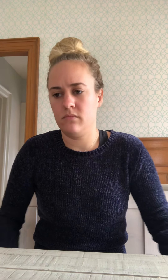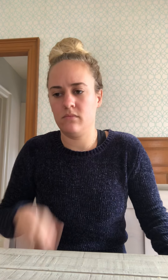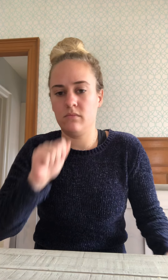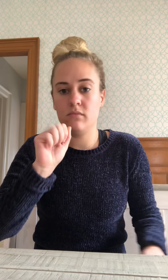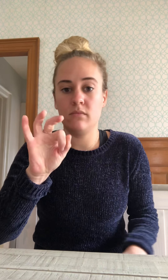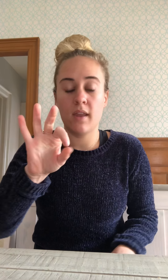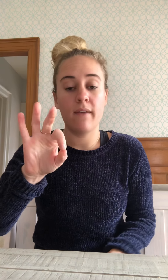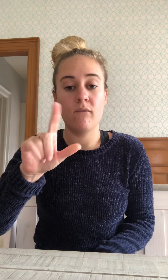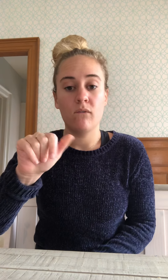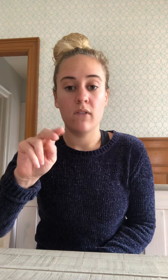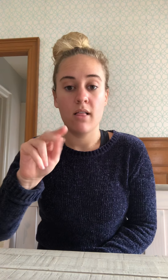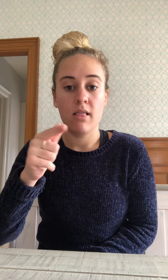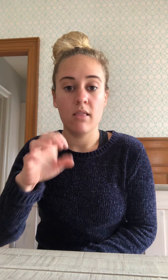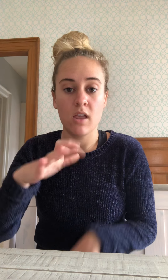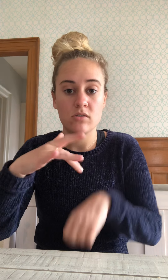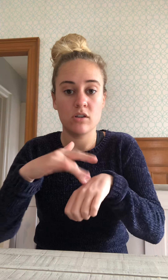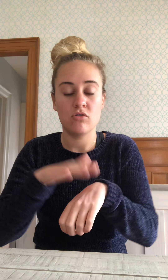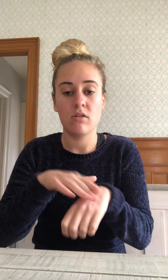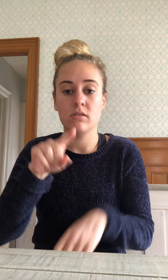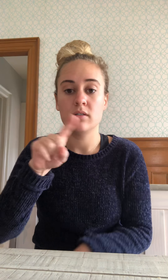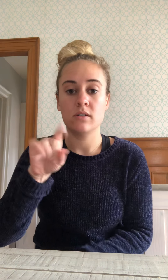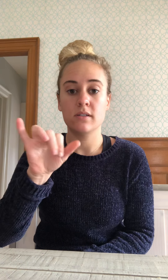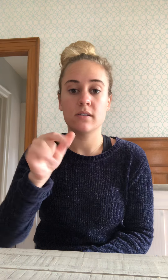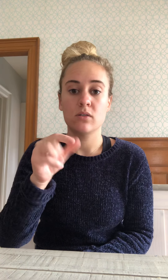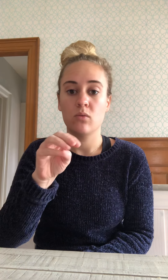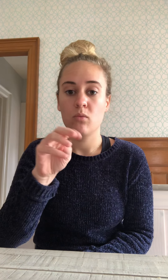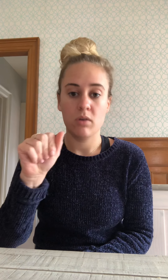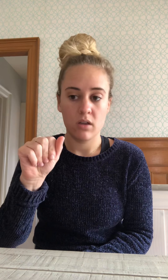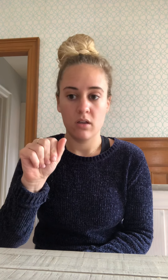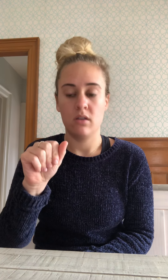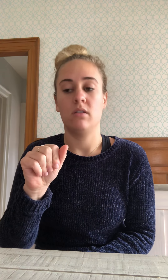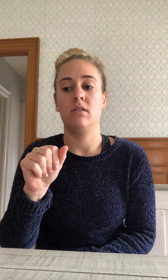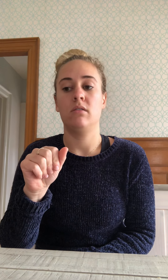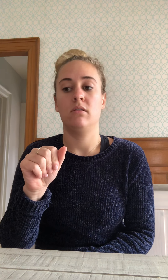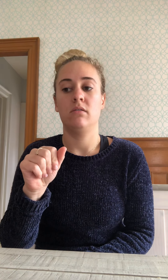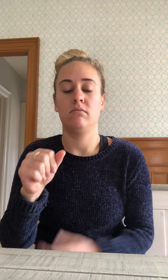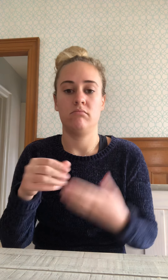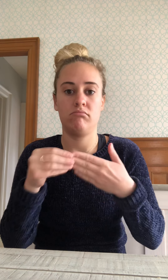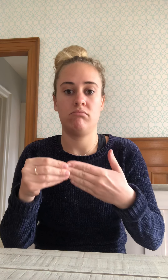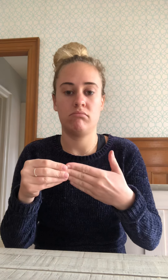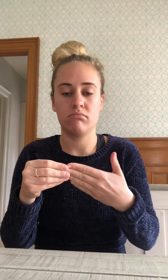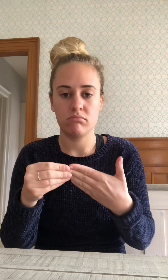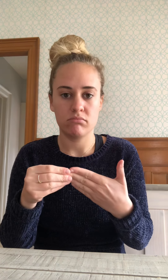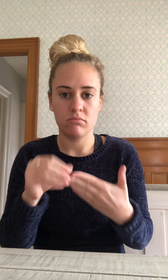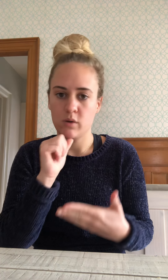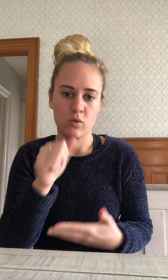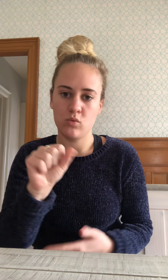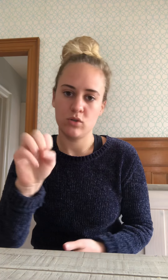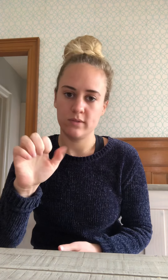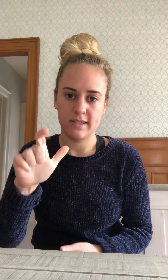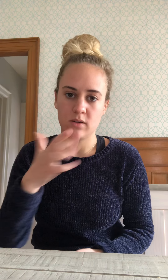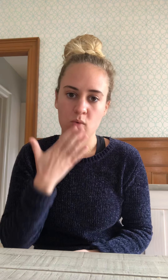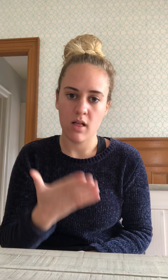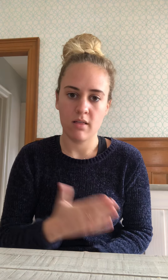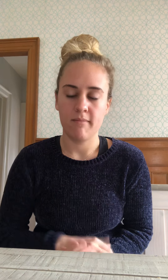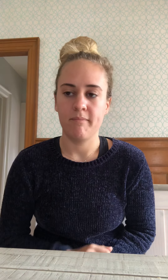touches on the zygoma, which is not giving, it will not seal well. Those